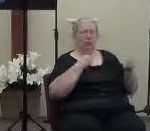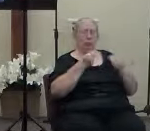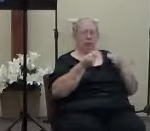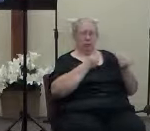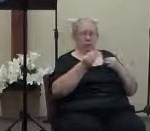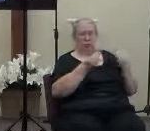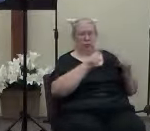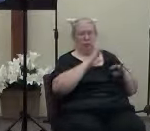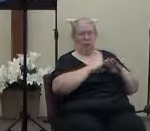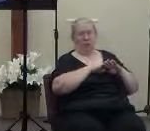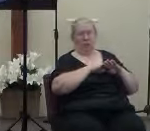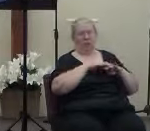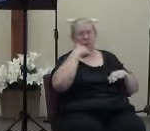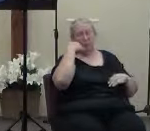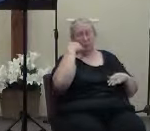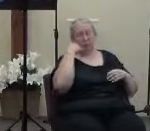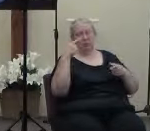o'clock last night.